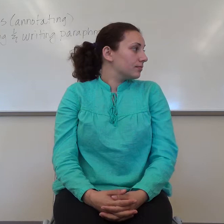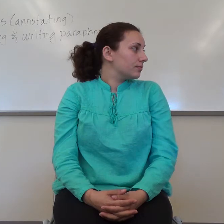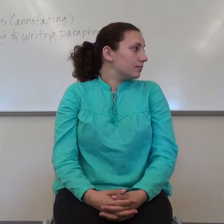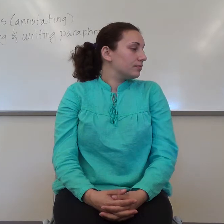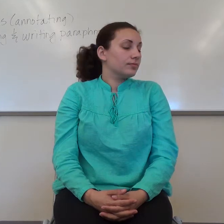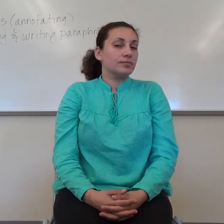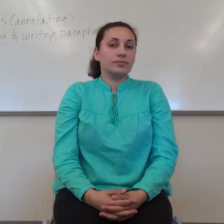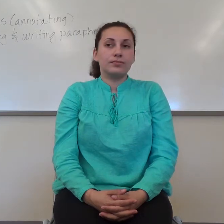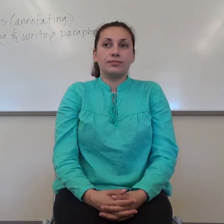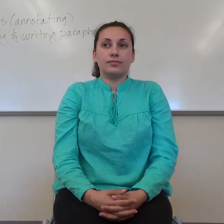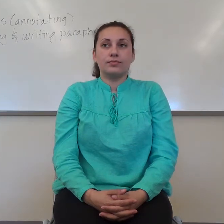what should I call it?